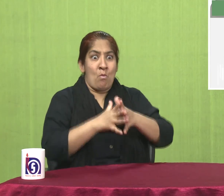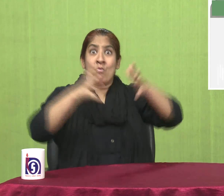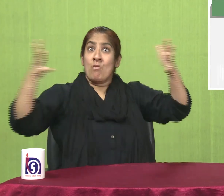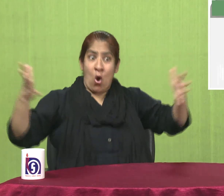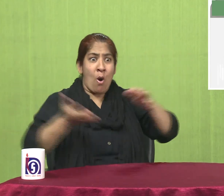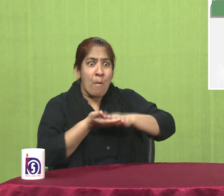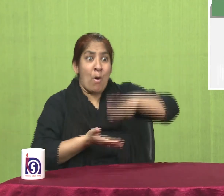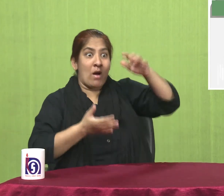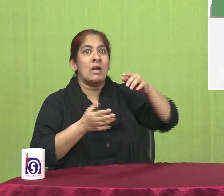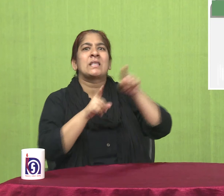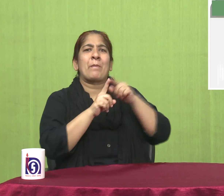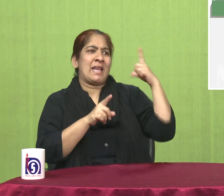the company's